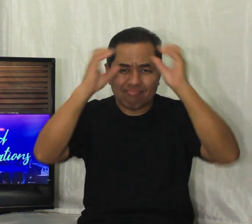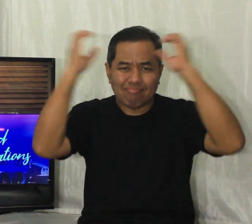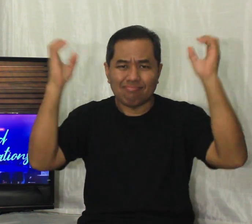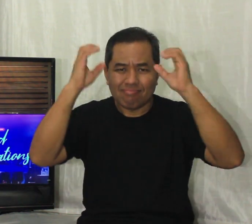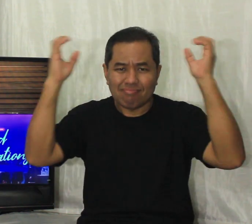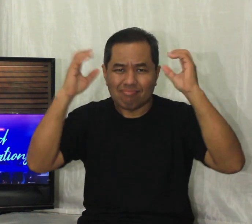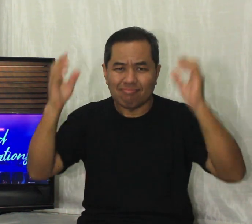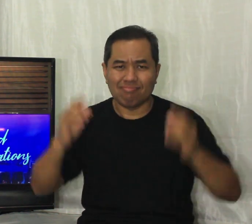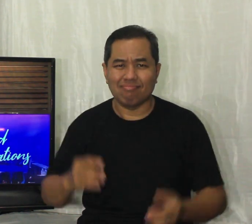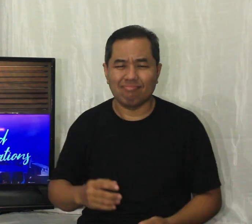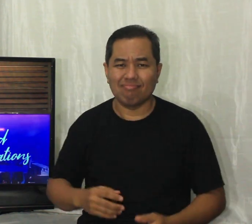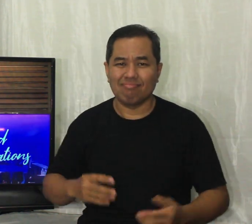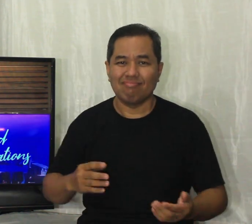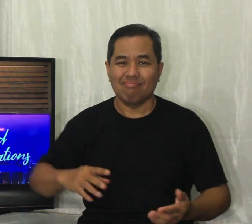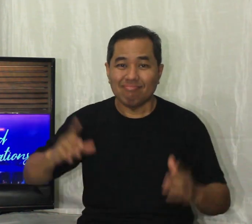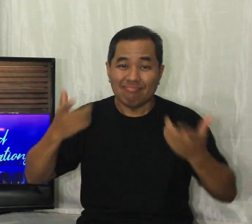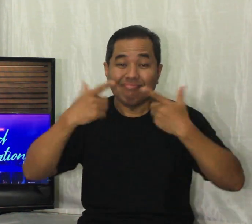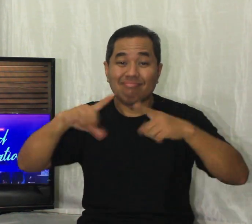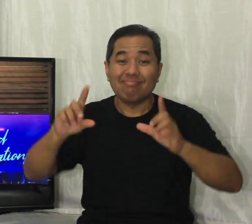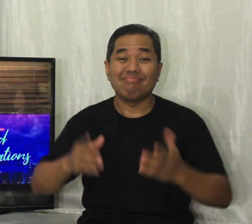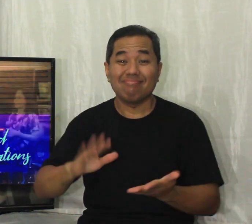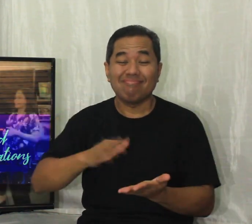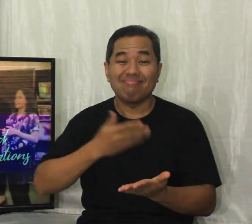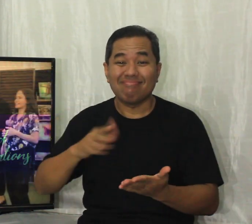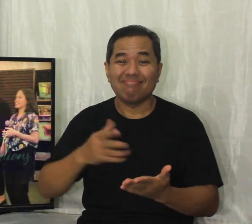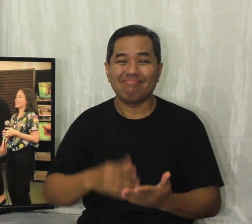Renz leading us. God bless.